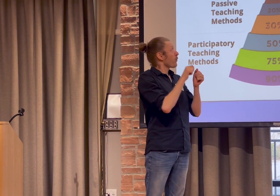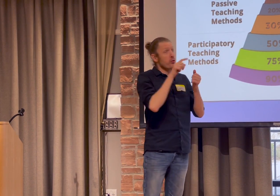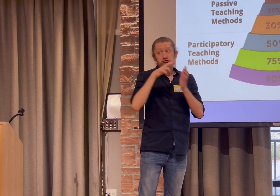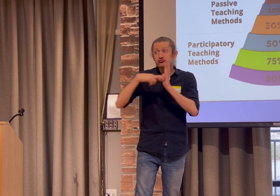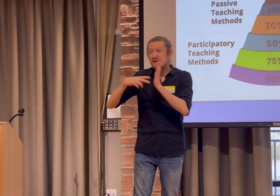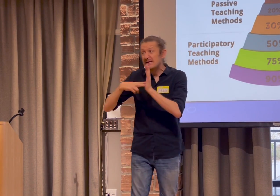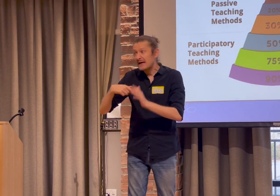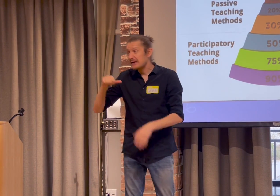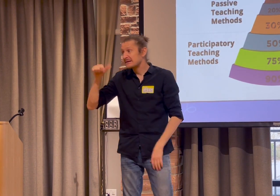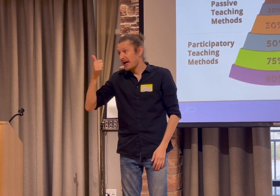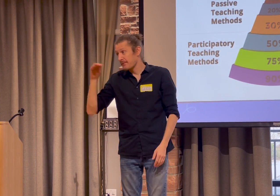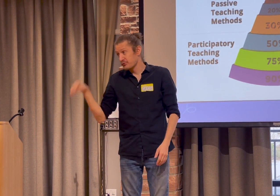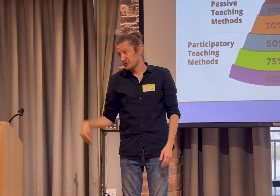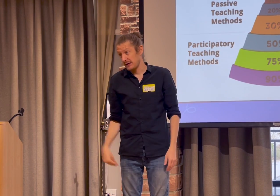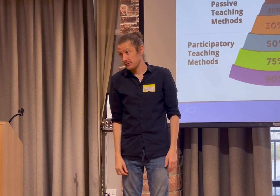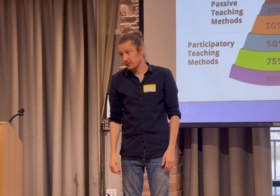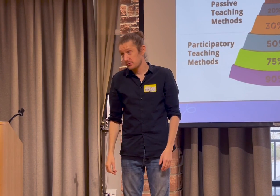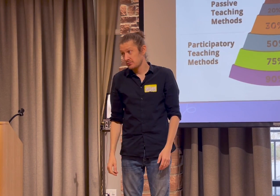it's probably around 5%.